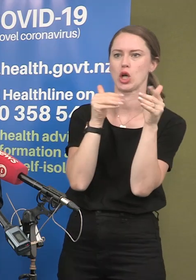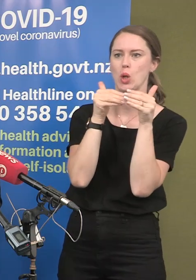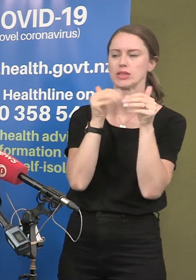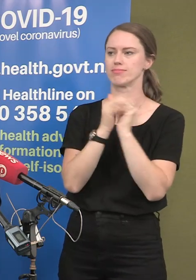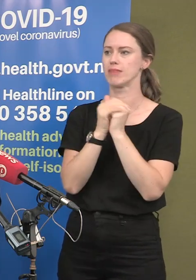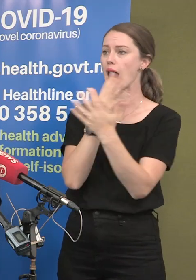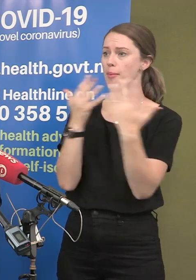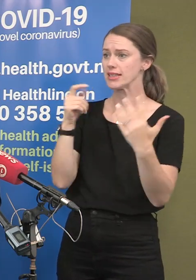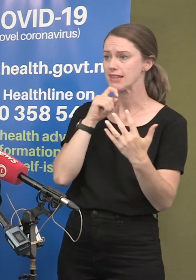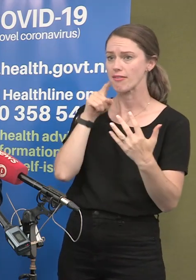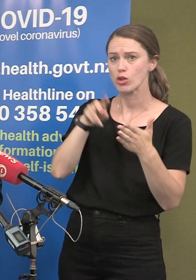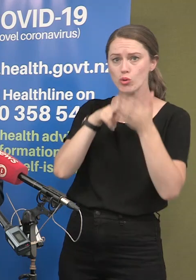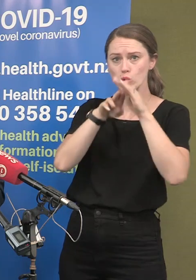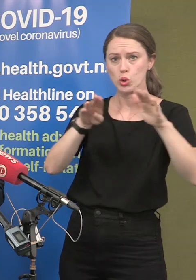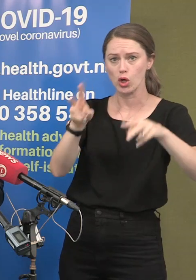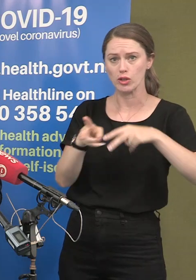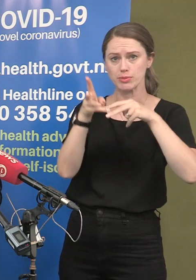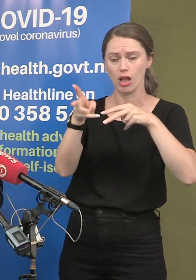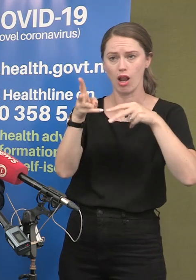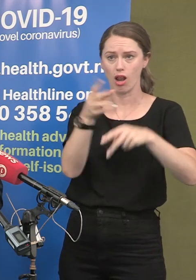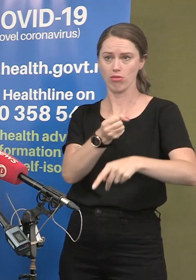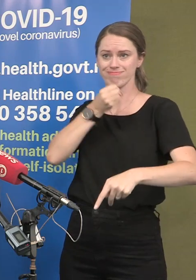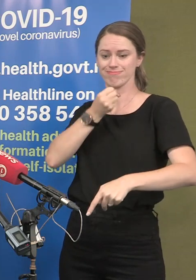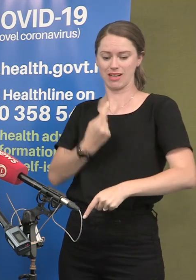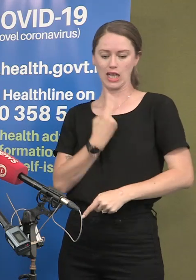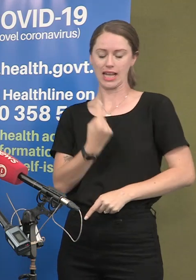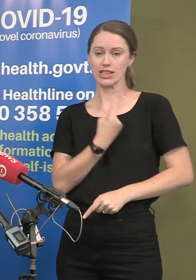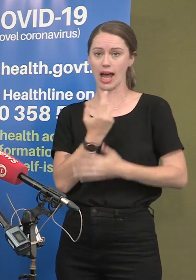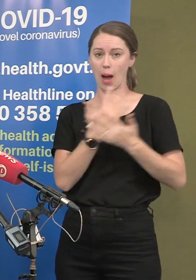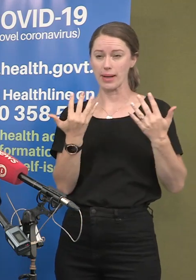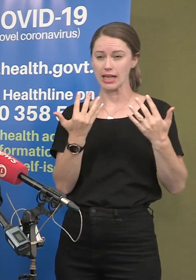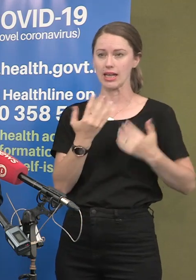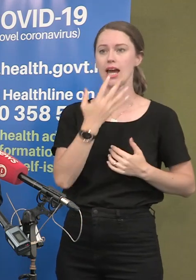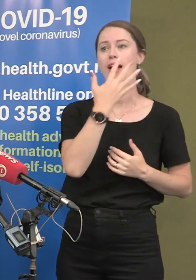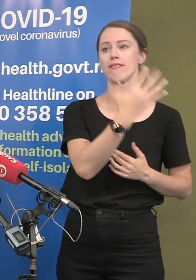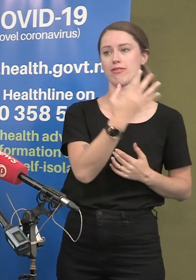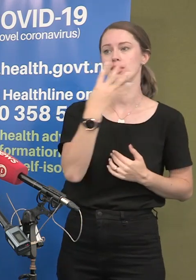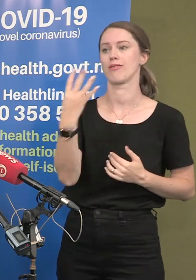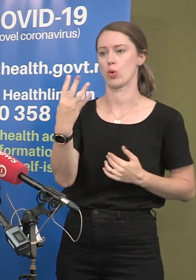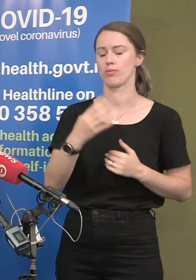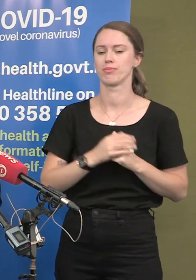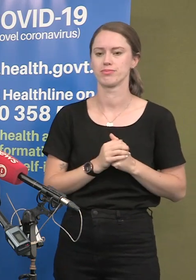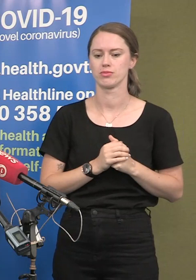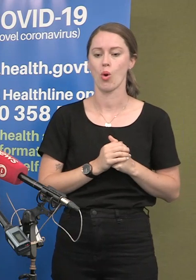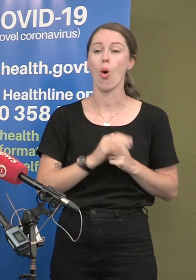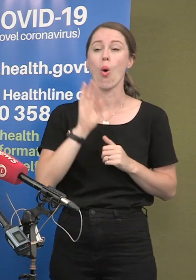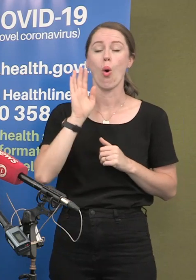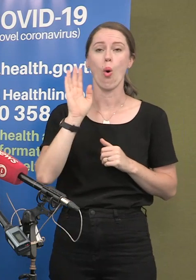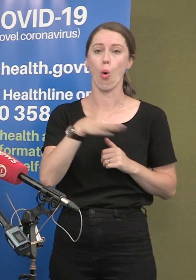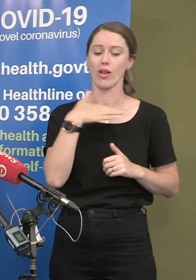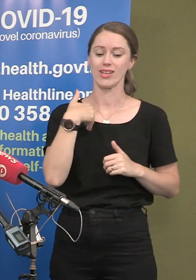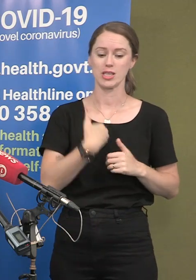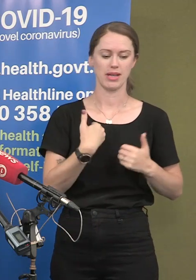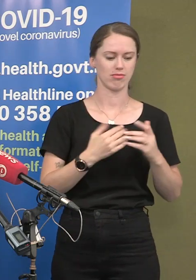number of staff who have been asked to go into self-isolation is actually 54. All will need to be